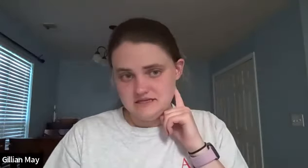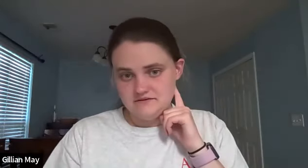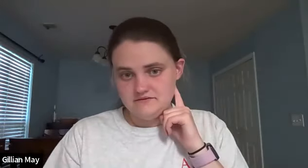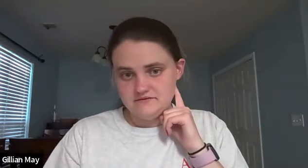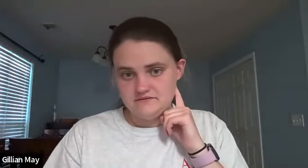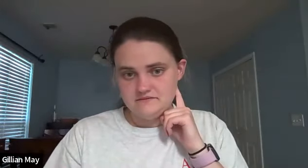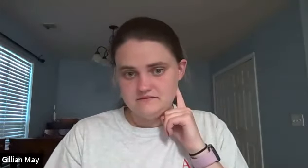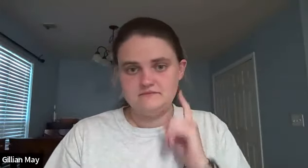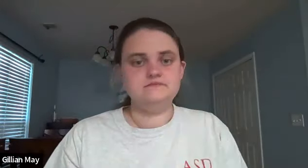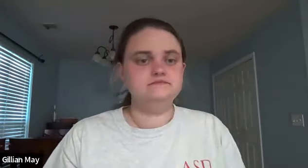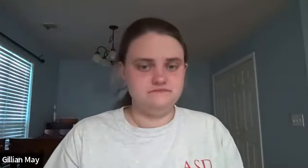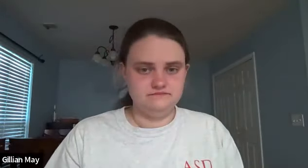deaf.